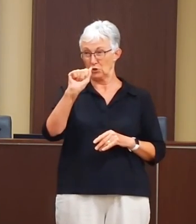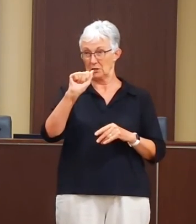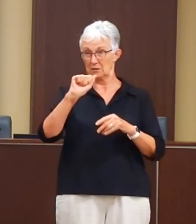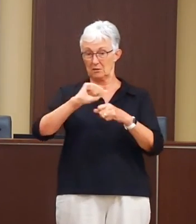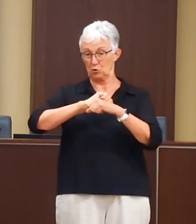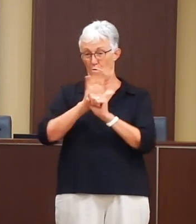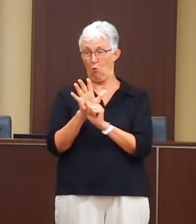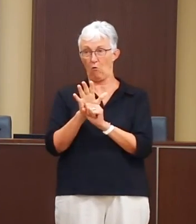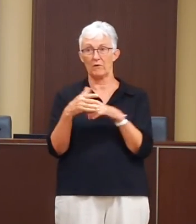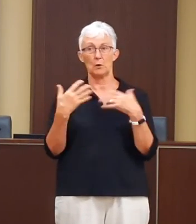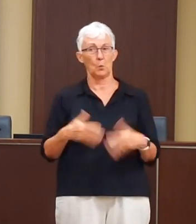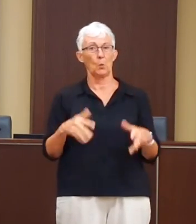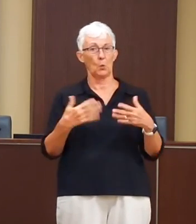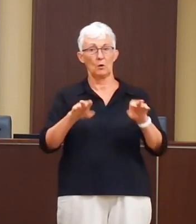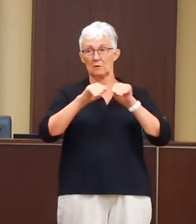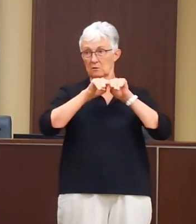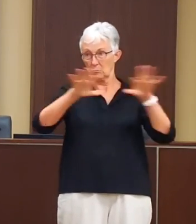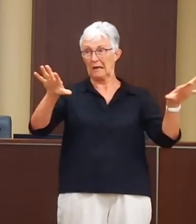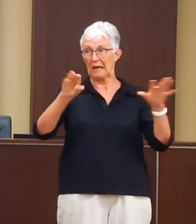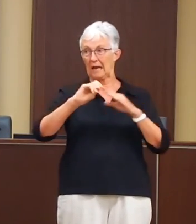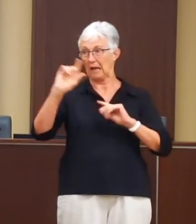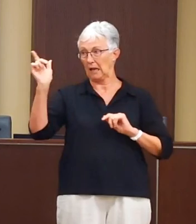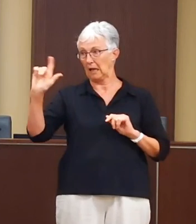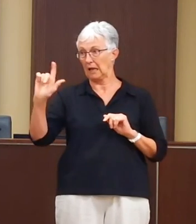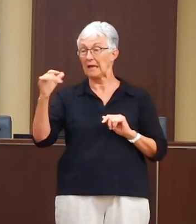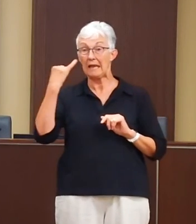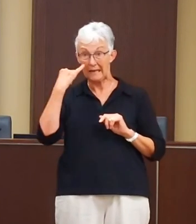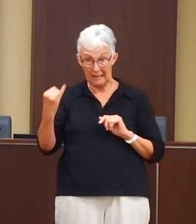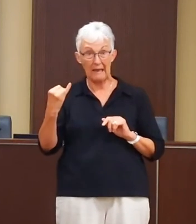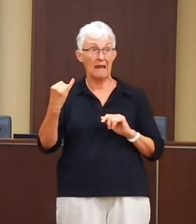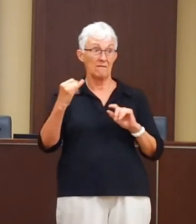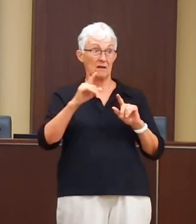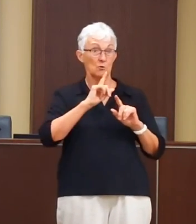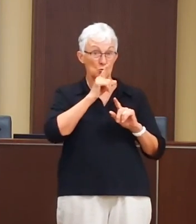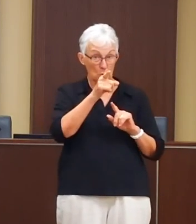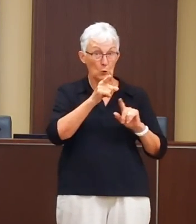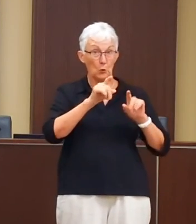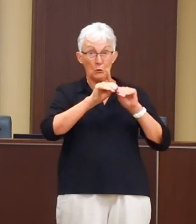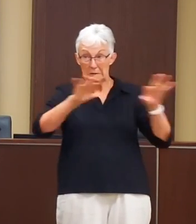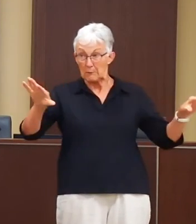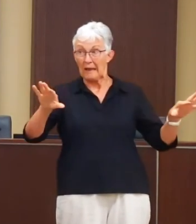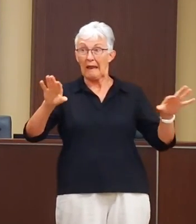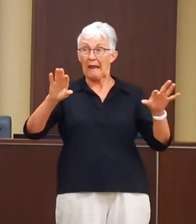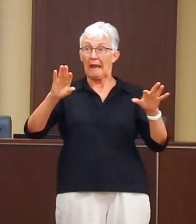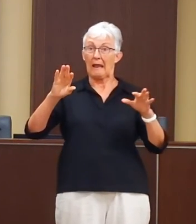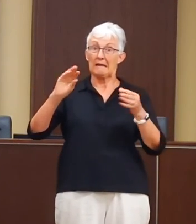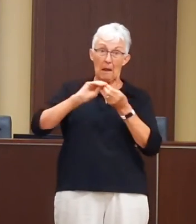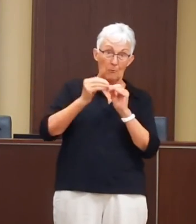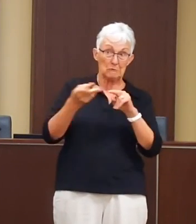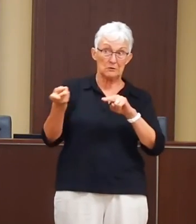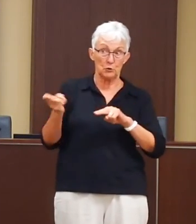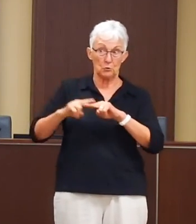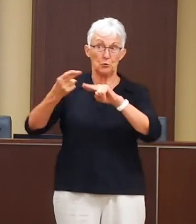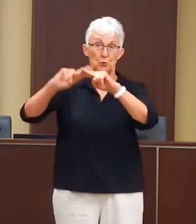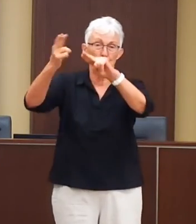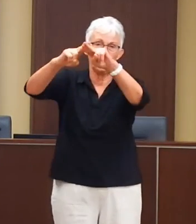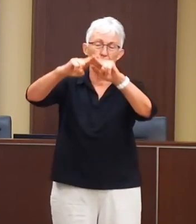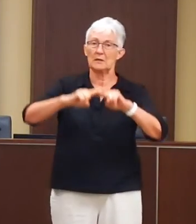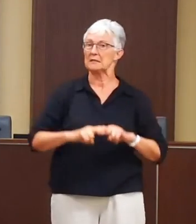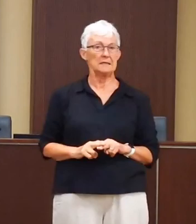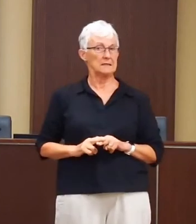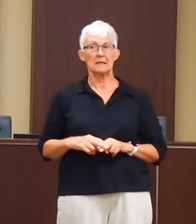rampant in Lincoln. You know, we're going to have to rethink this. But, you know, we're going to do everything in our power to open up school as normally